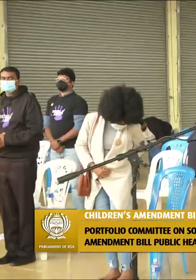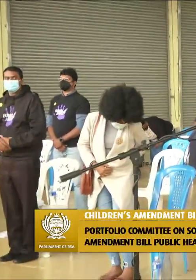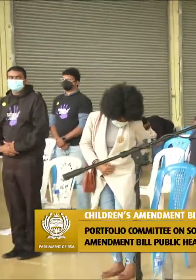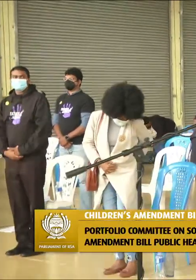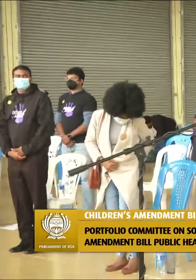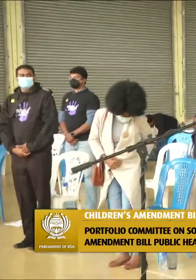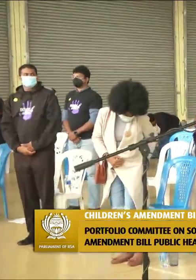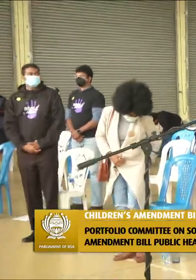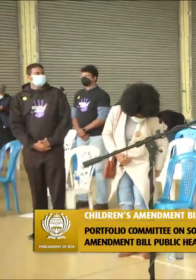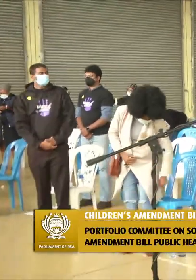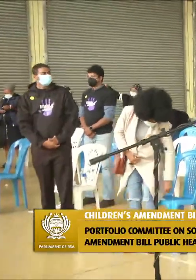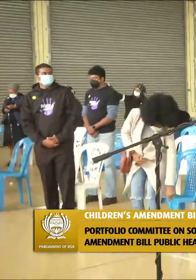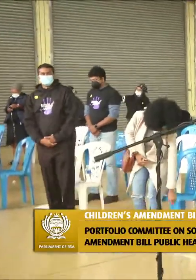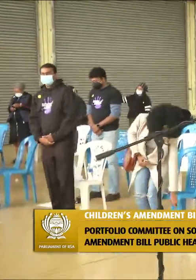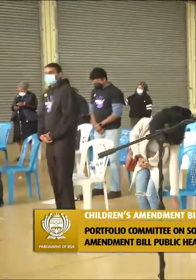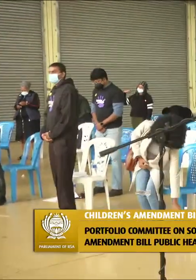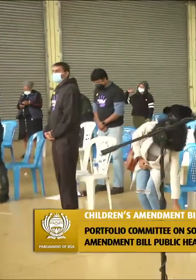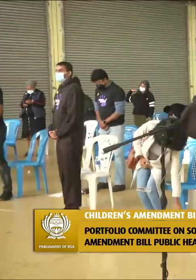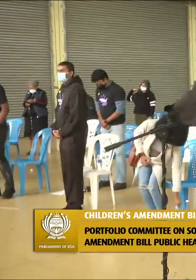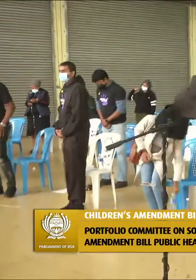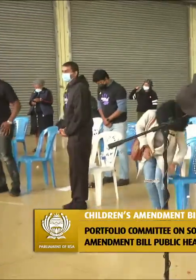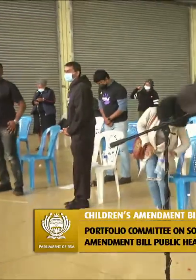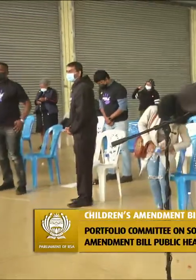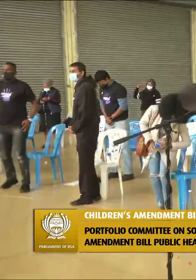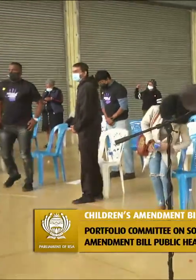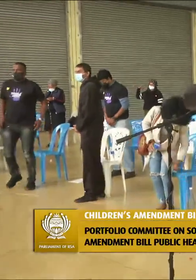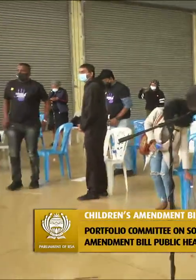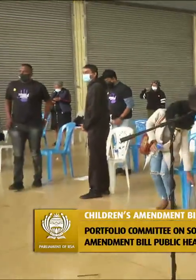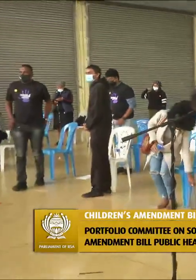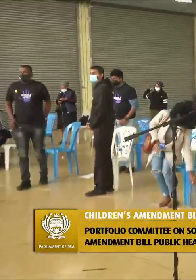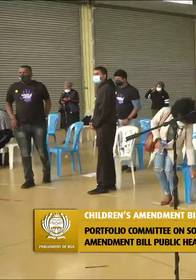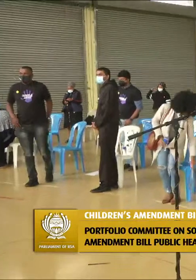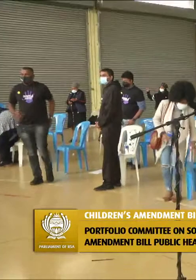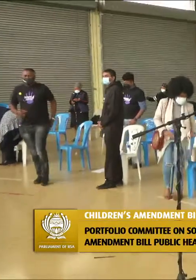Inkosi, meeting ivaliwe. Thank you very much. Till we meet again.